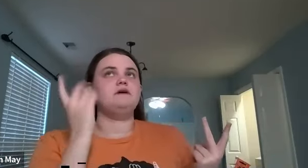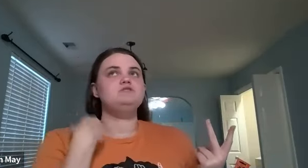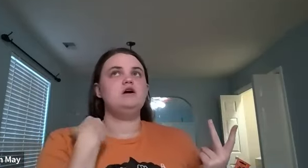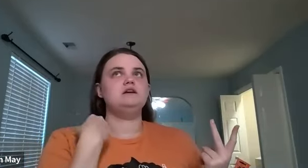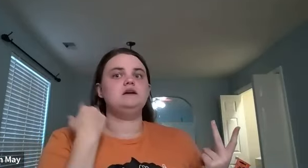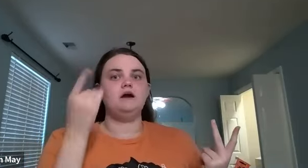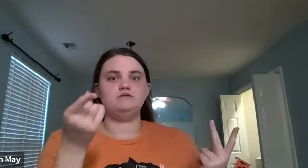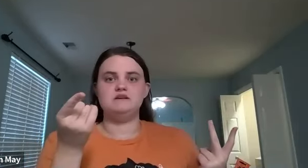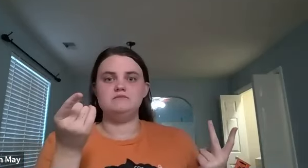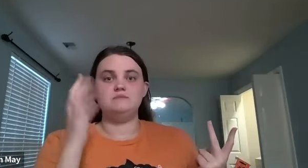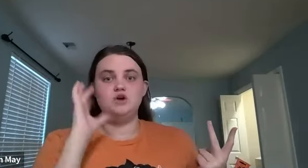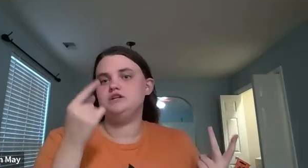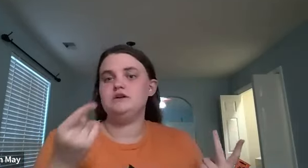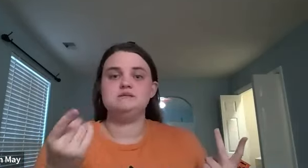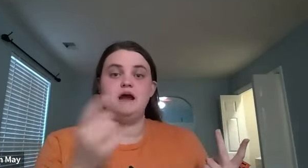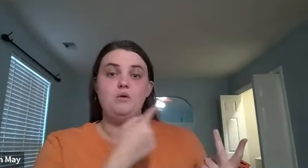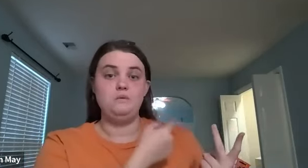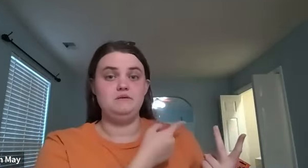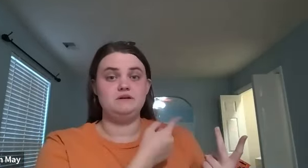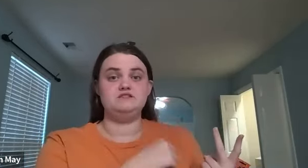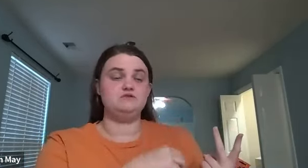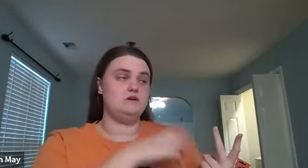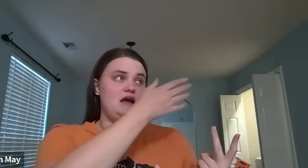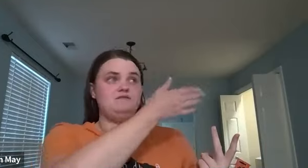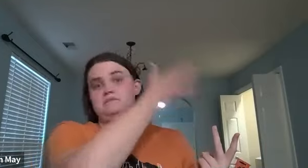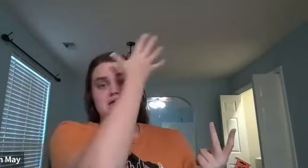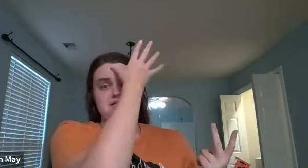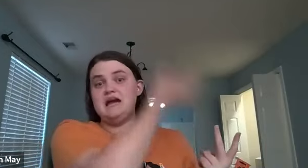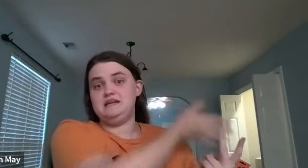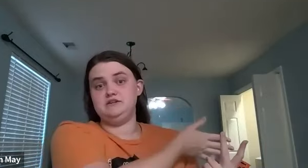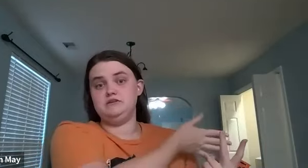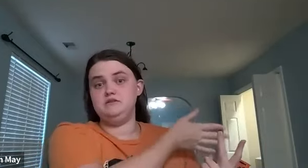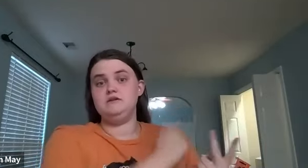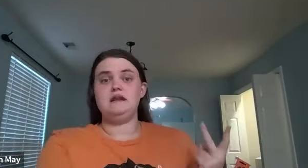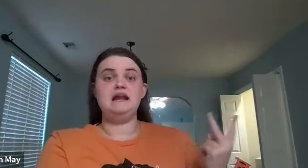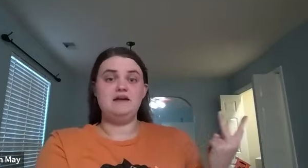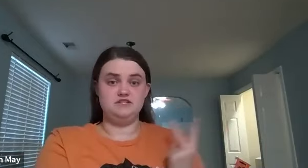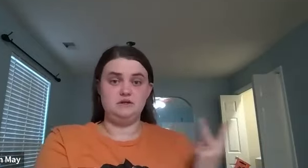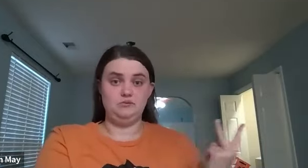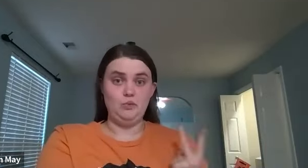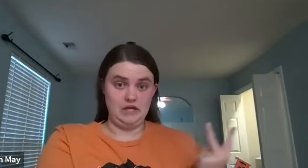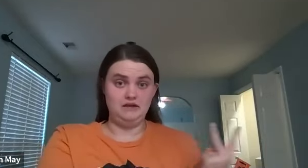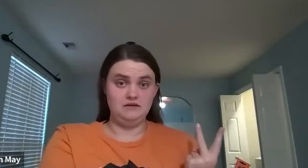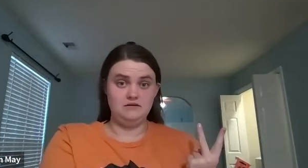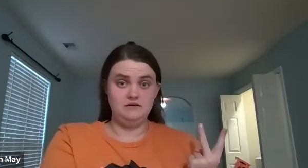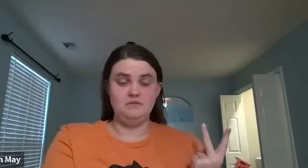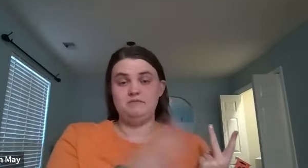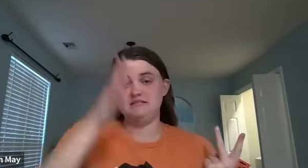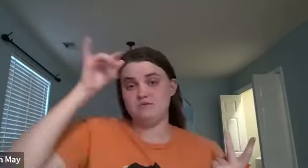I'm talking about I'm talking to you guys about how we went to the store and I have like my dad here, then I'd have to do we. But if my dad was